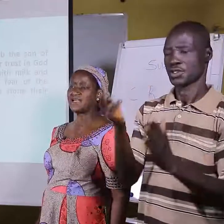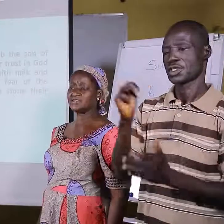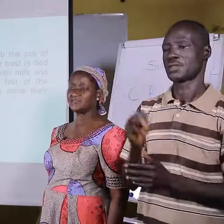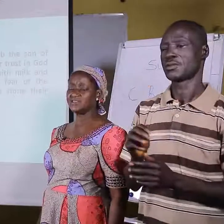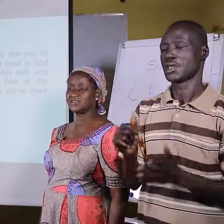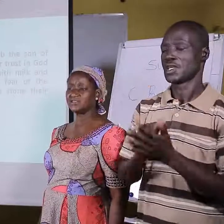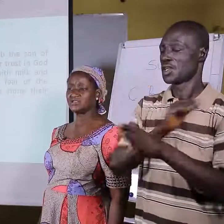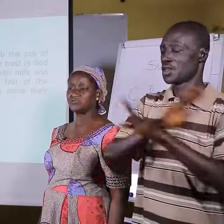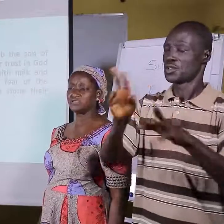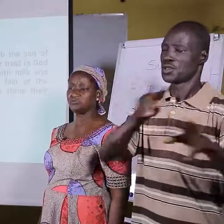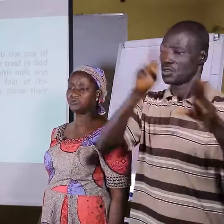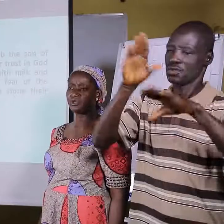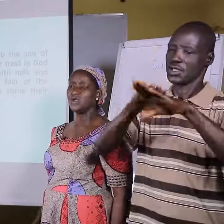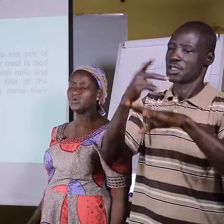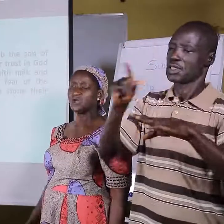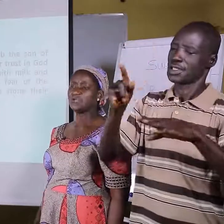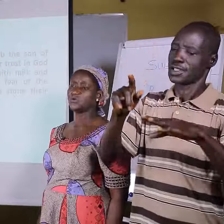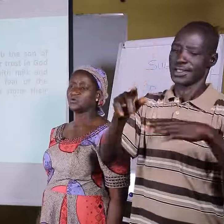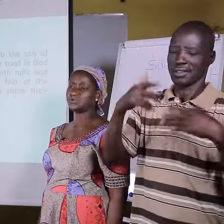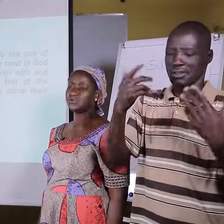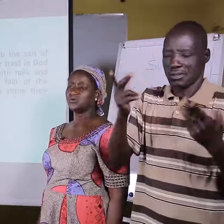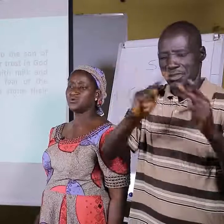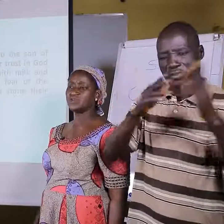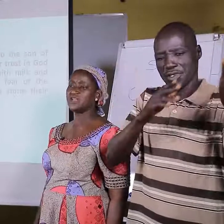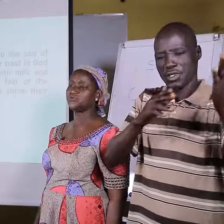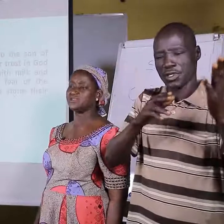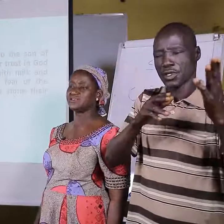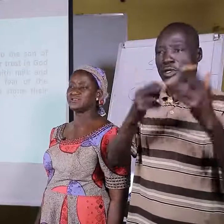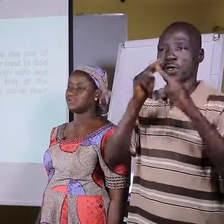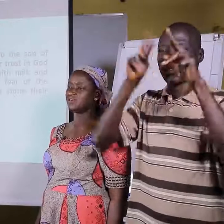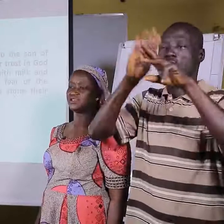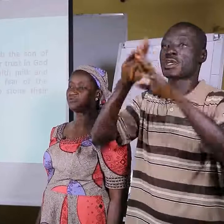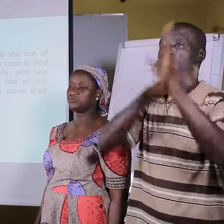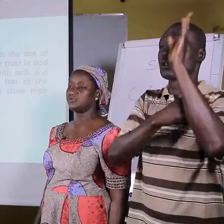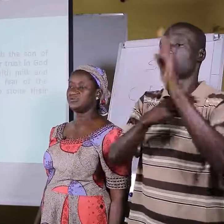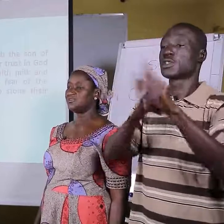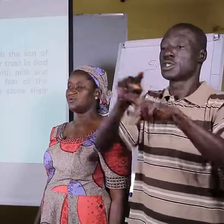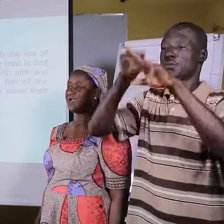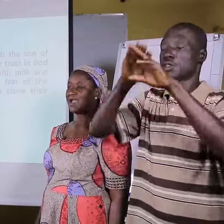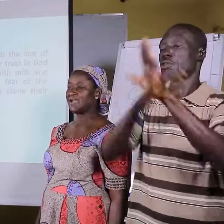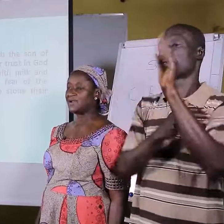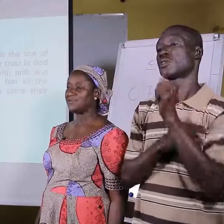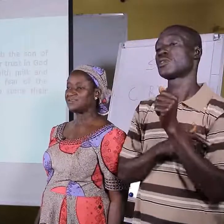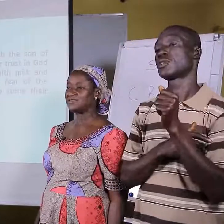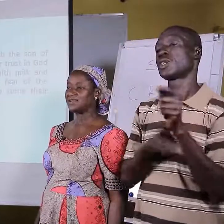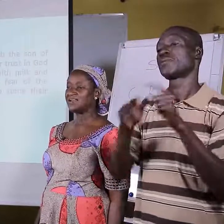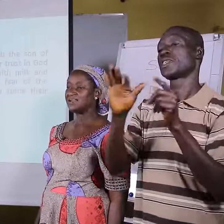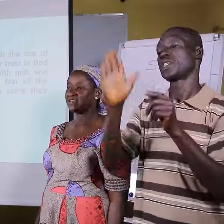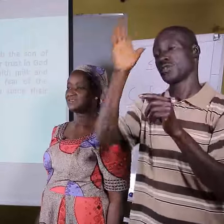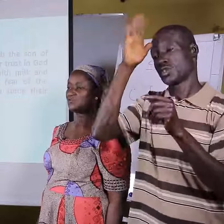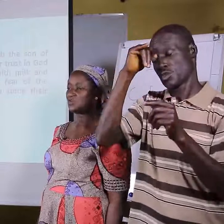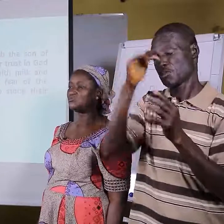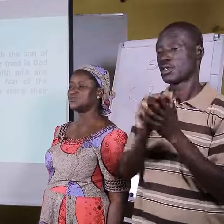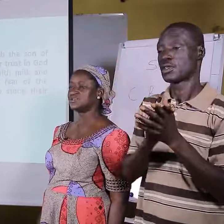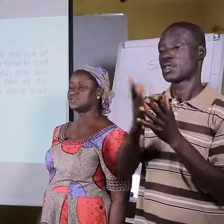at the sizes of these people. Look at God. God can do it. These people were adamant, and